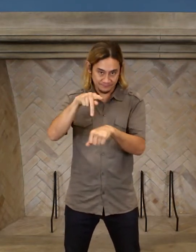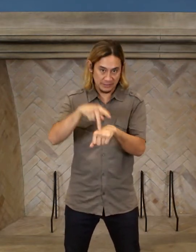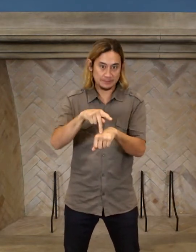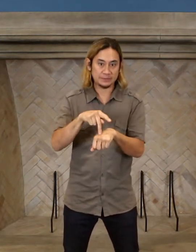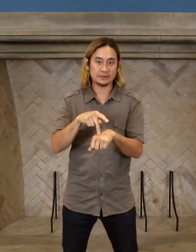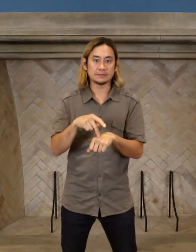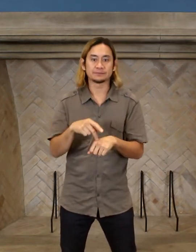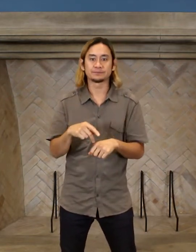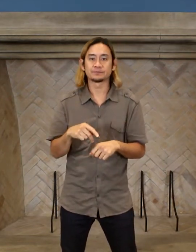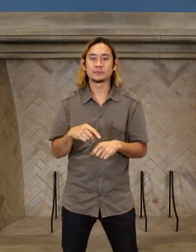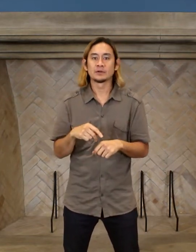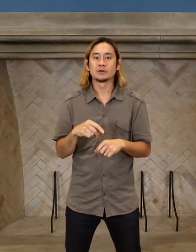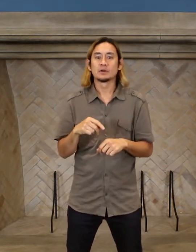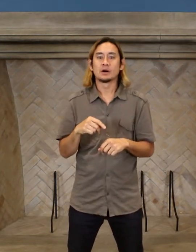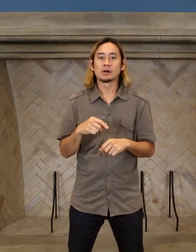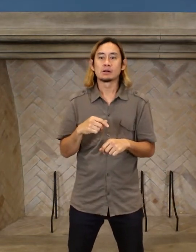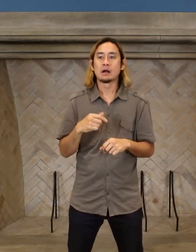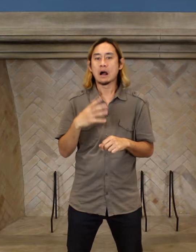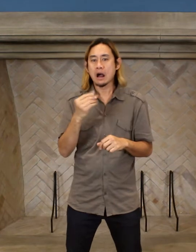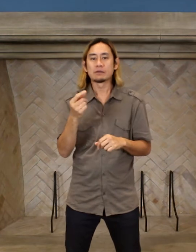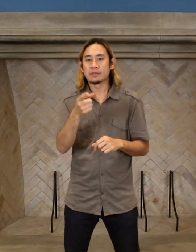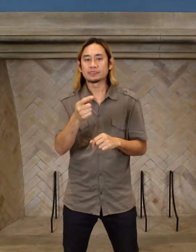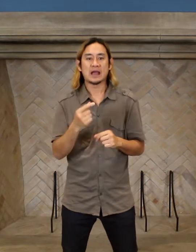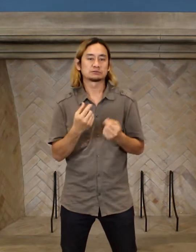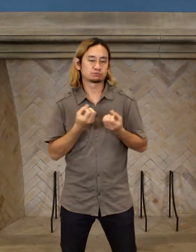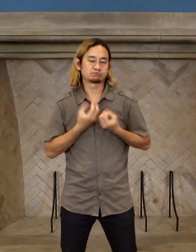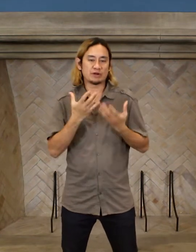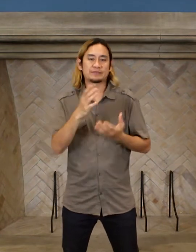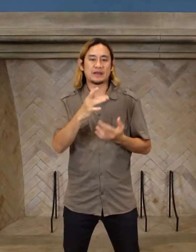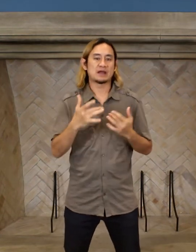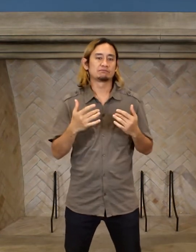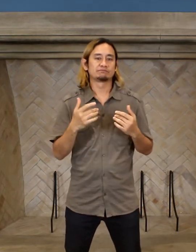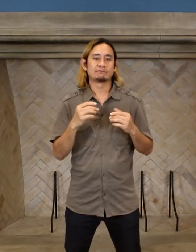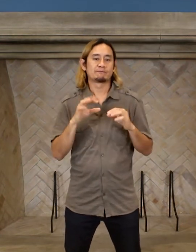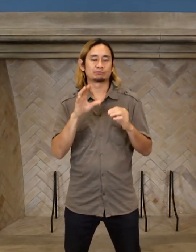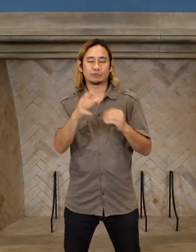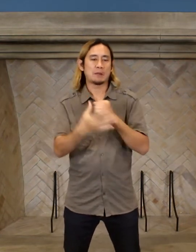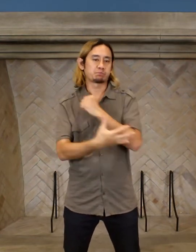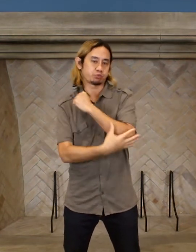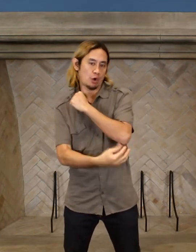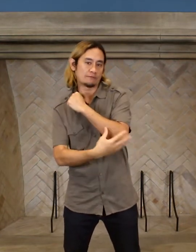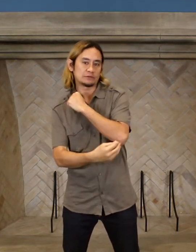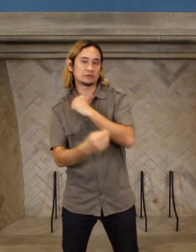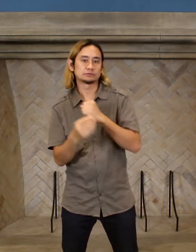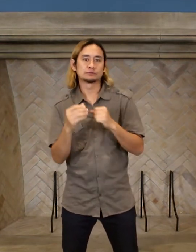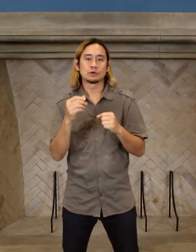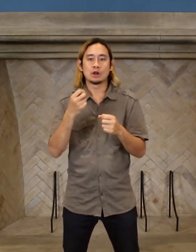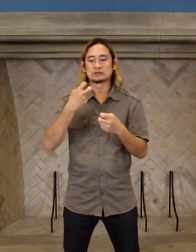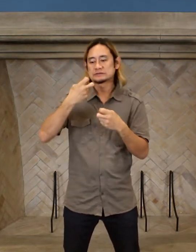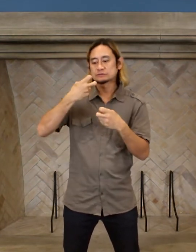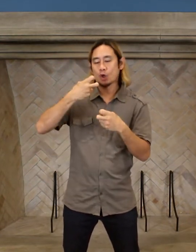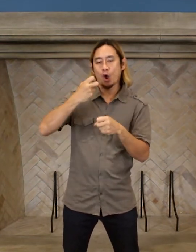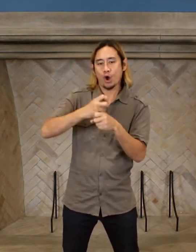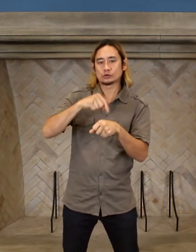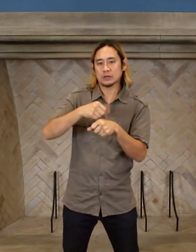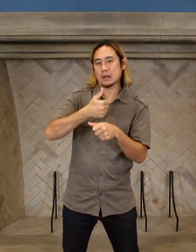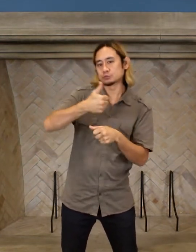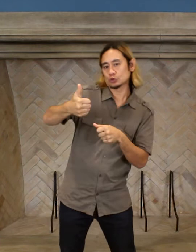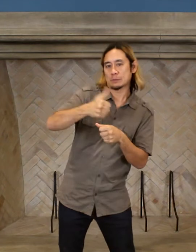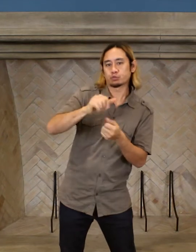And I went to go when I went to visit the deaf school in the Philippines, they expressed their poverty and their